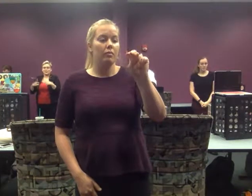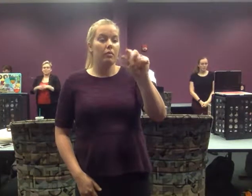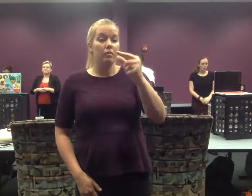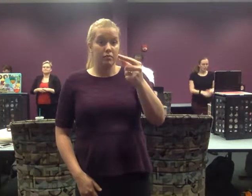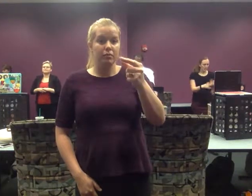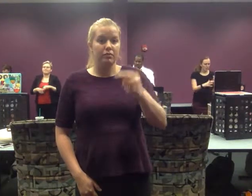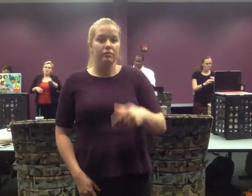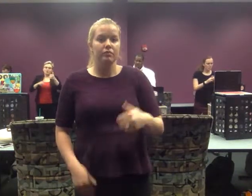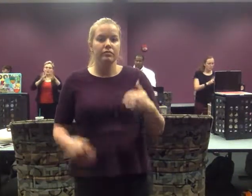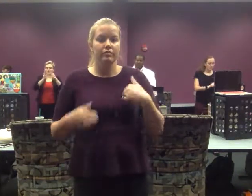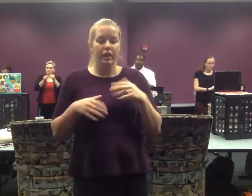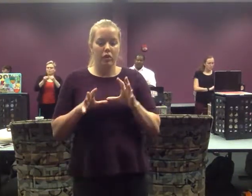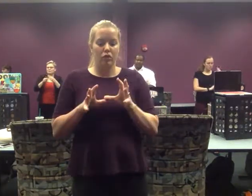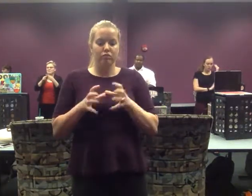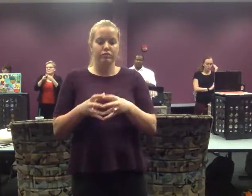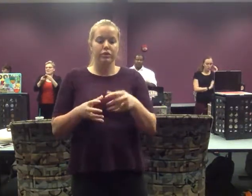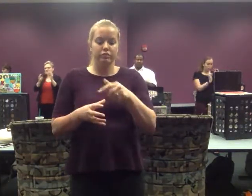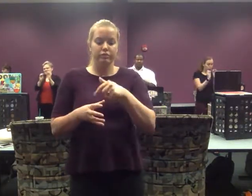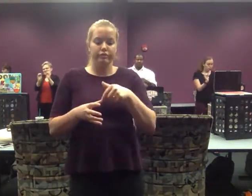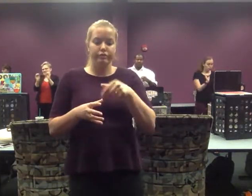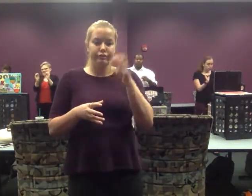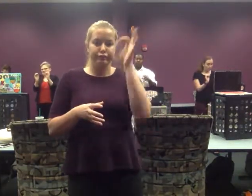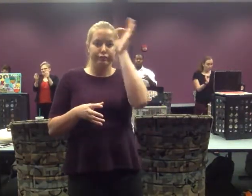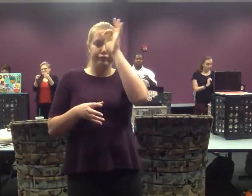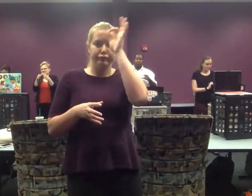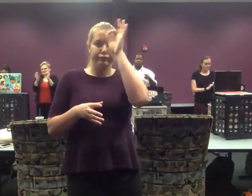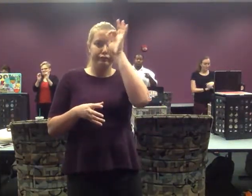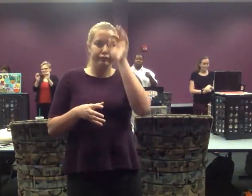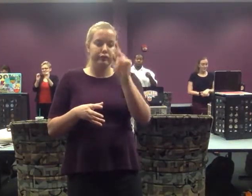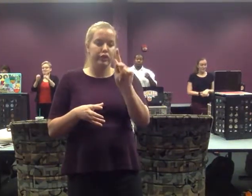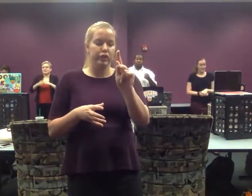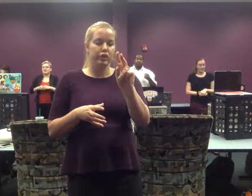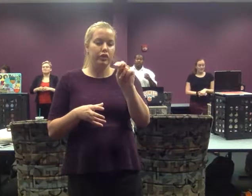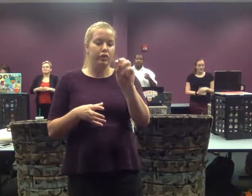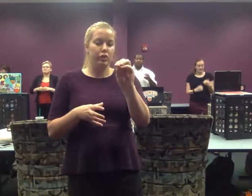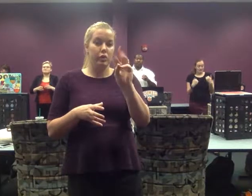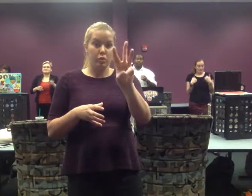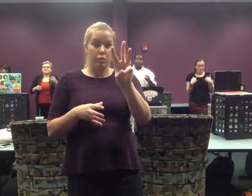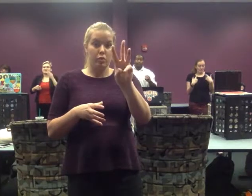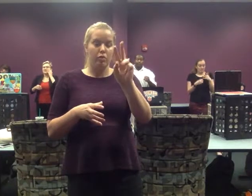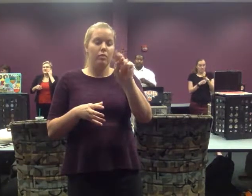we went through a period of such suppression, such